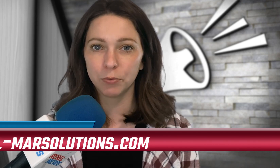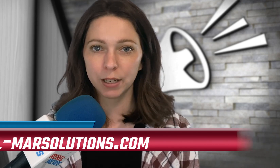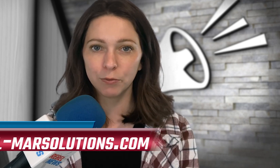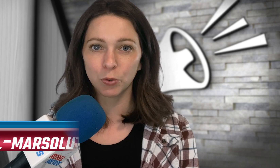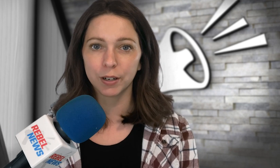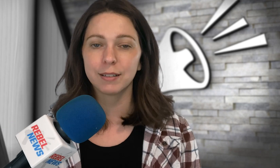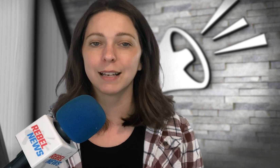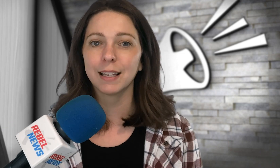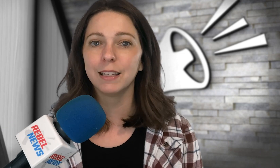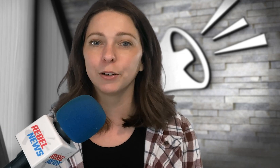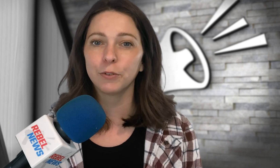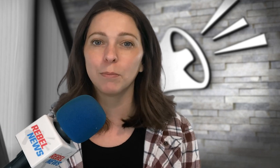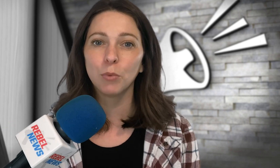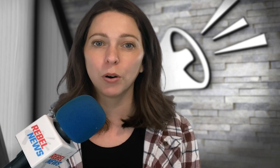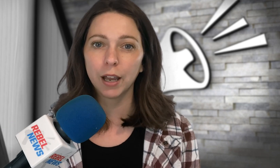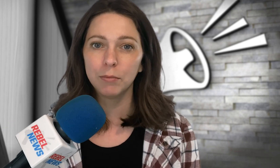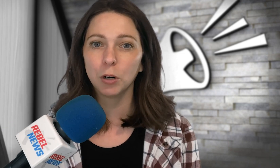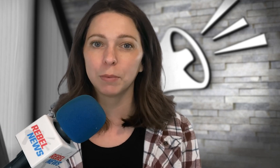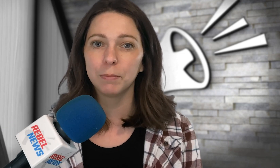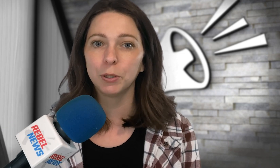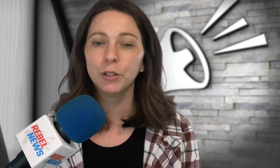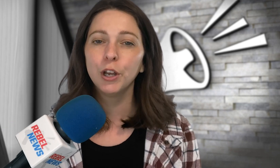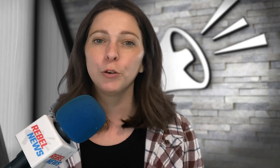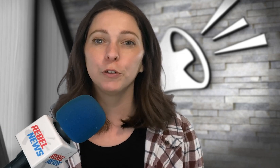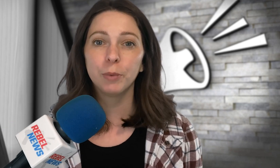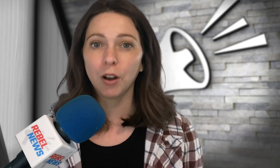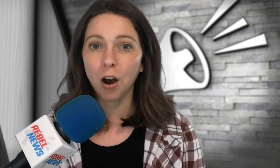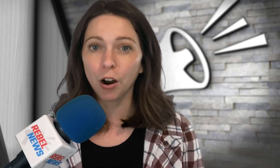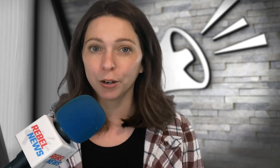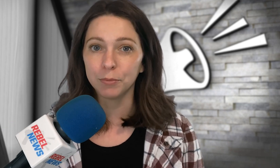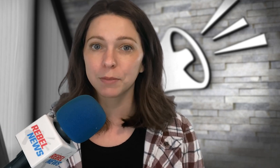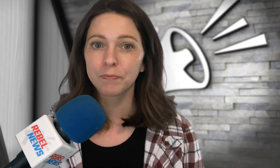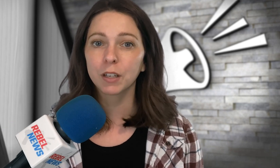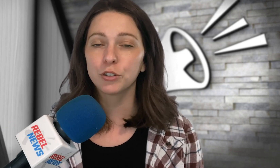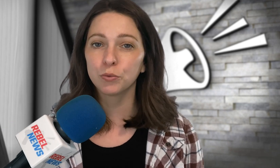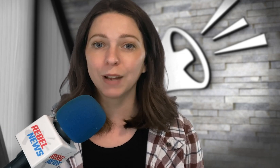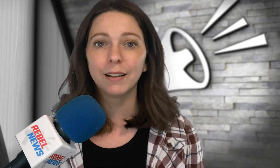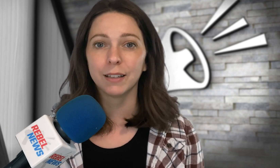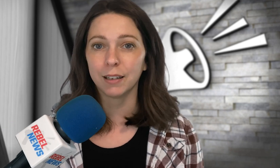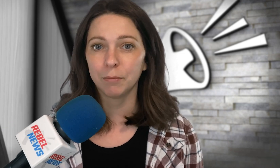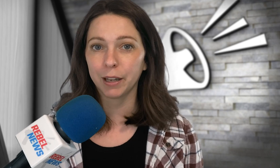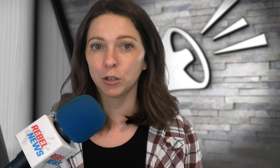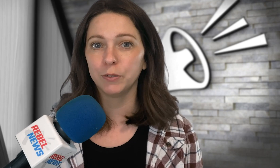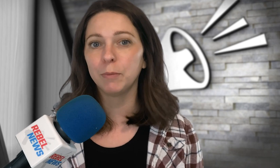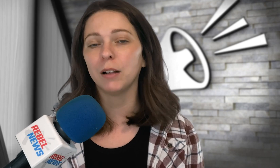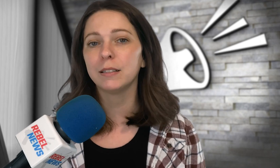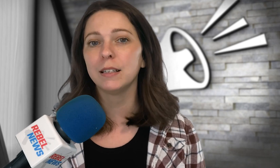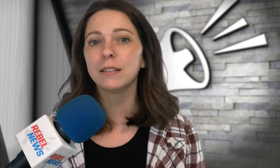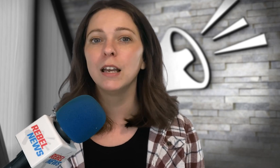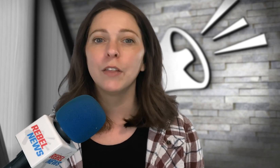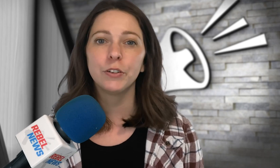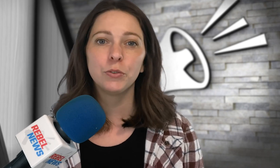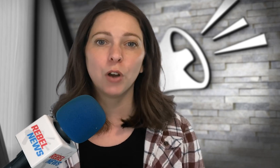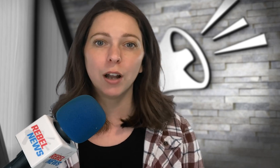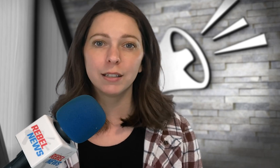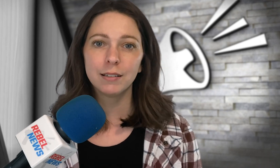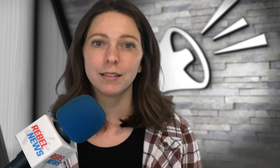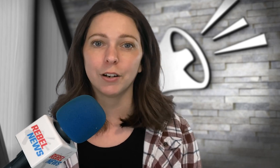reinforced as I hear from more and more people who have been harmed directly by COVID policies that do not consider